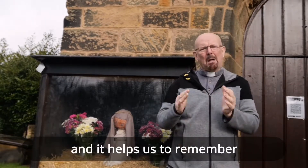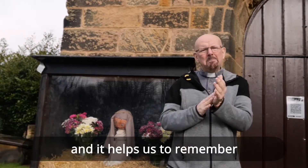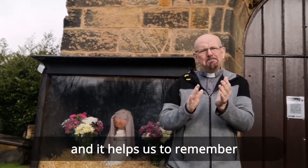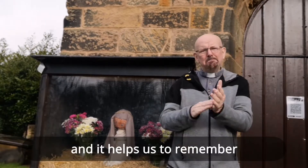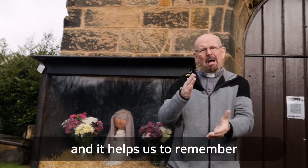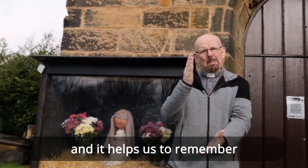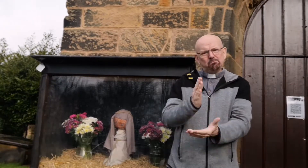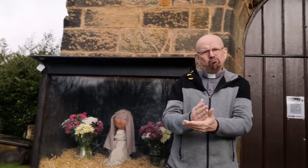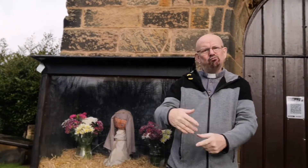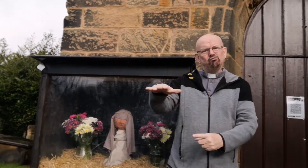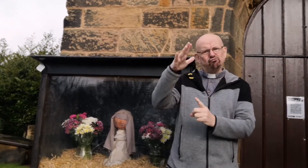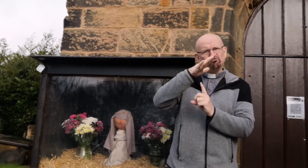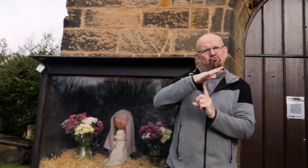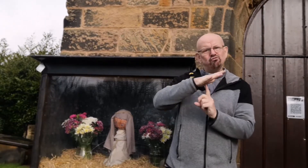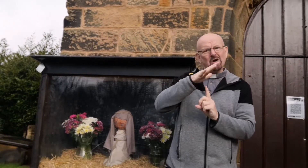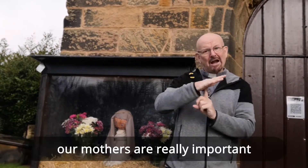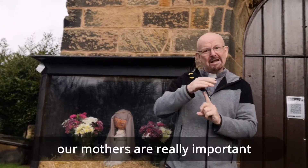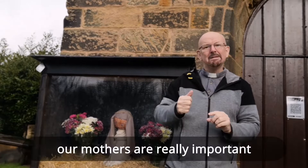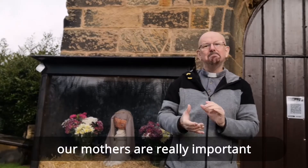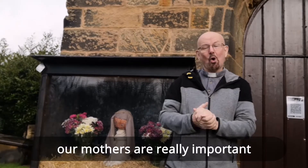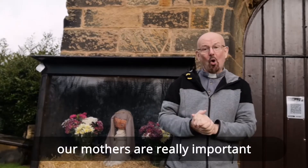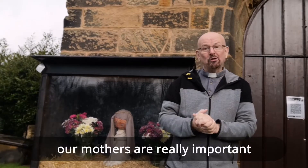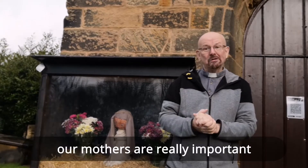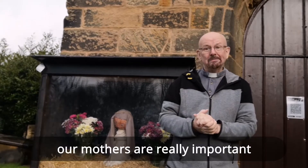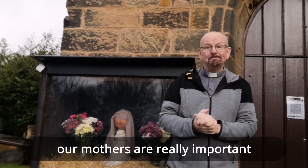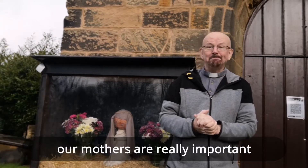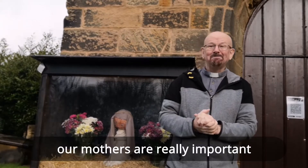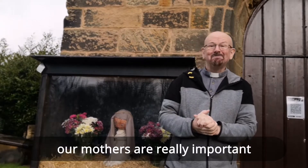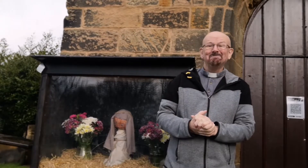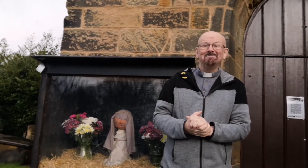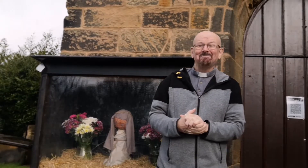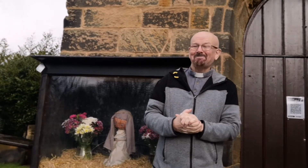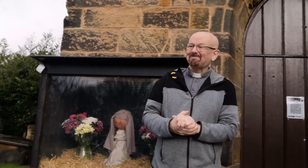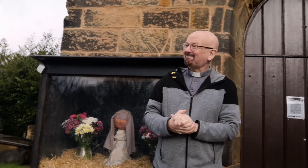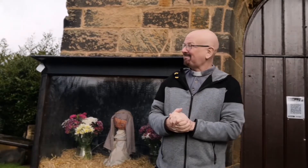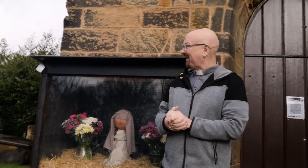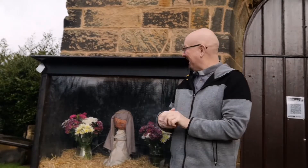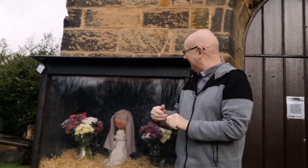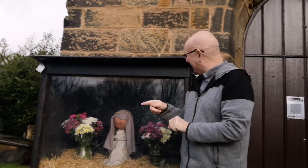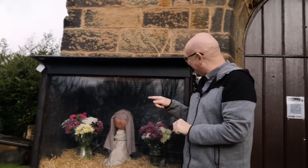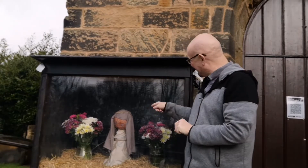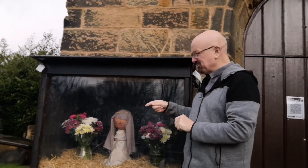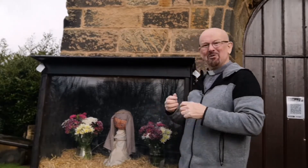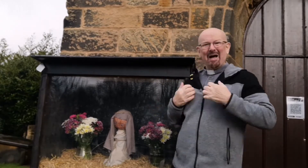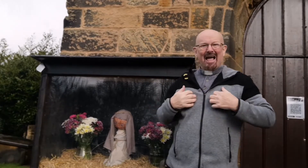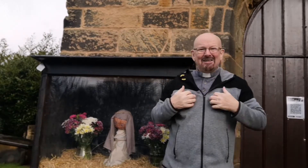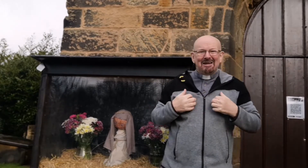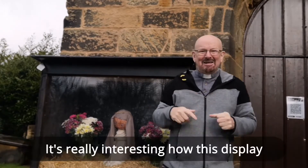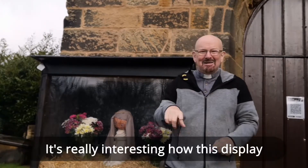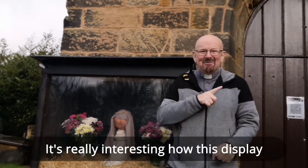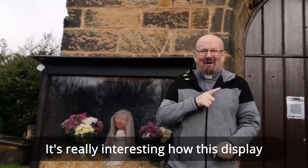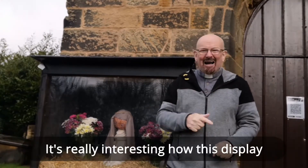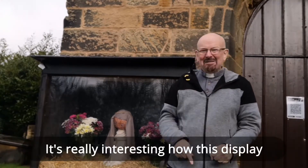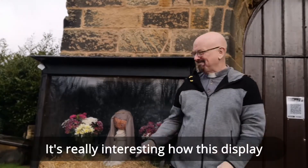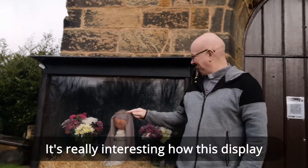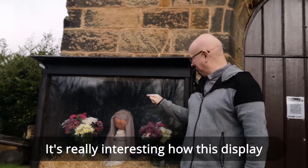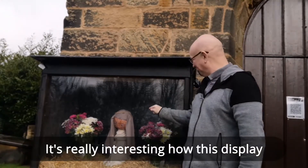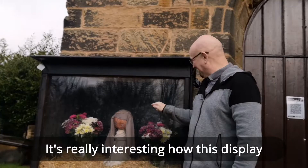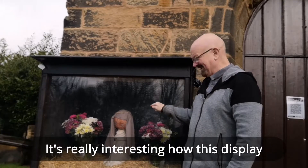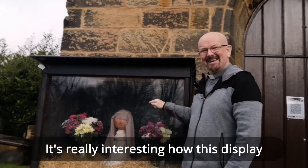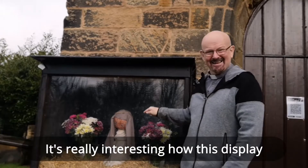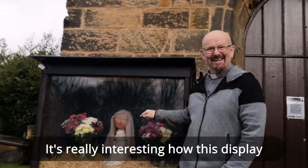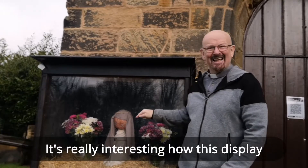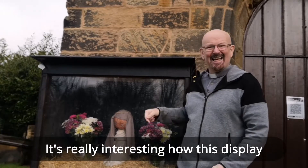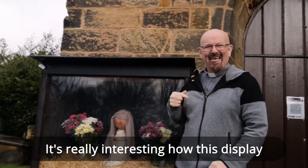helps us to remember our mothers are really important. So, it's really interesting